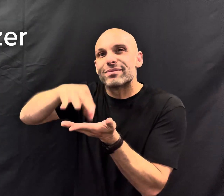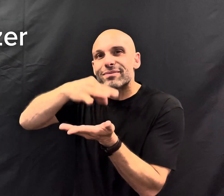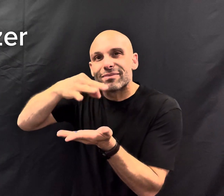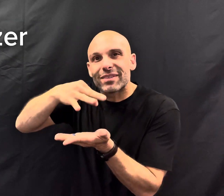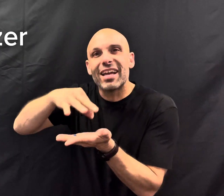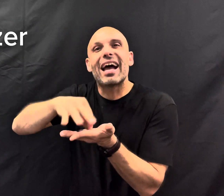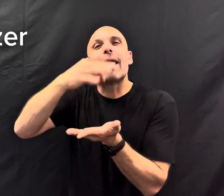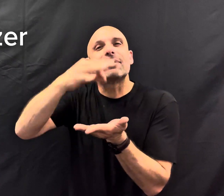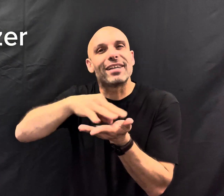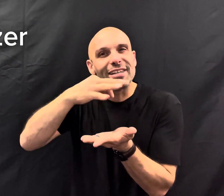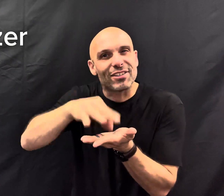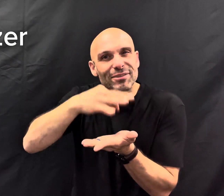okay, appetizer.